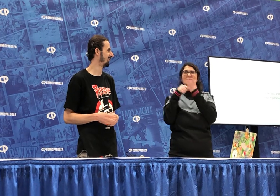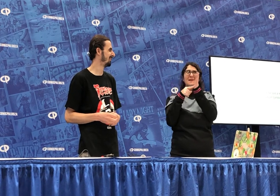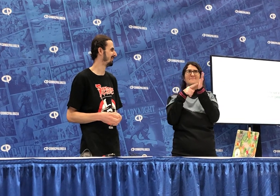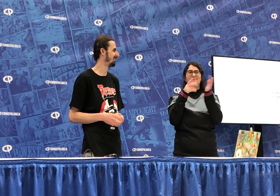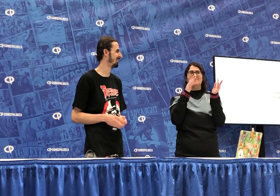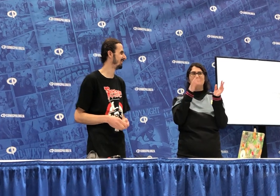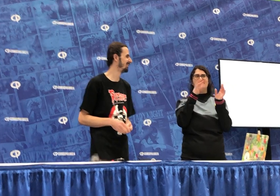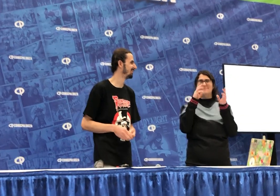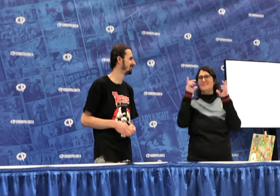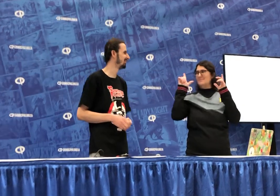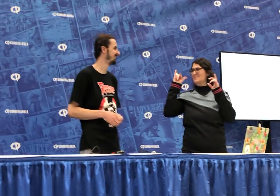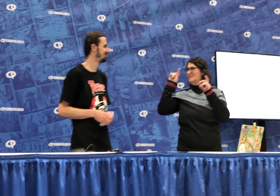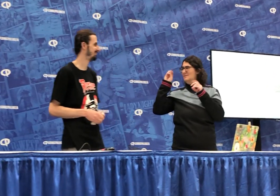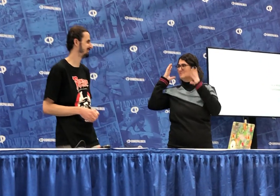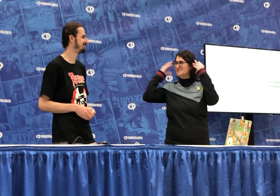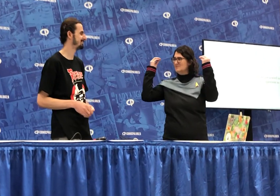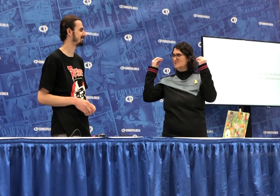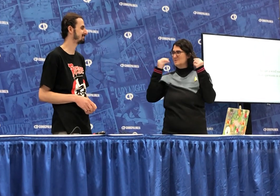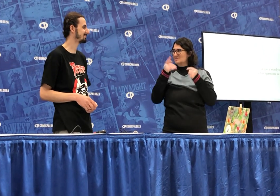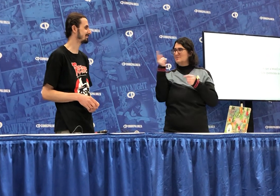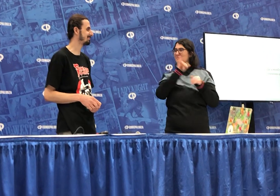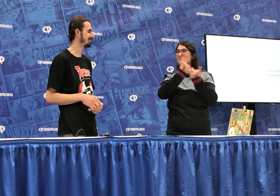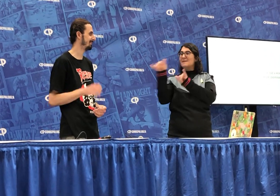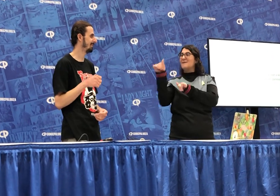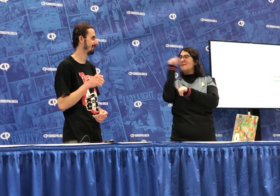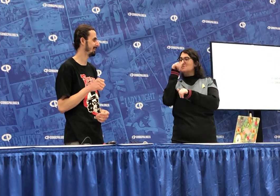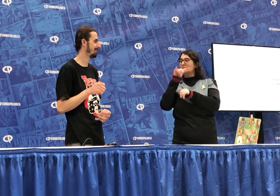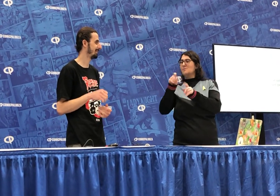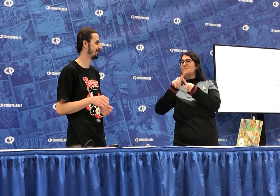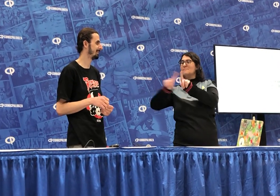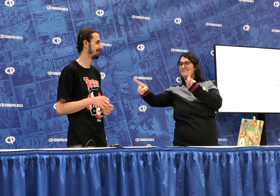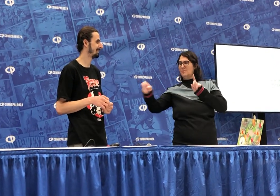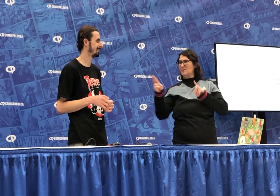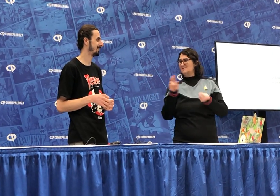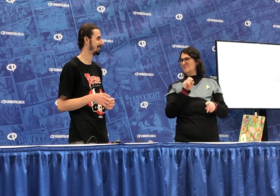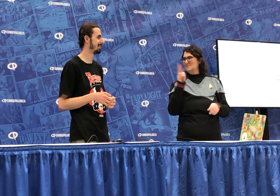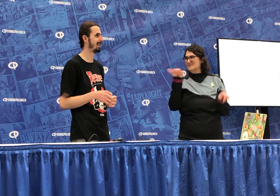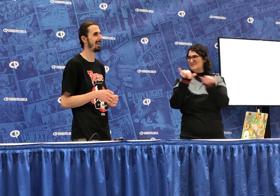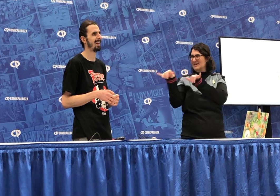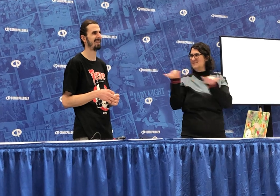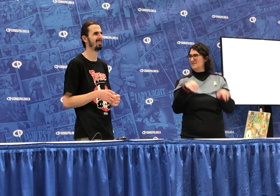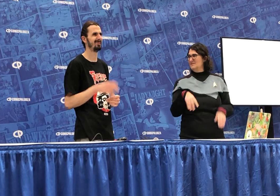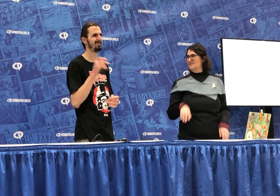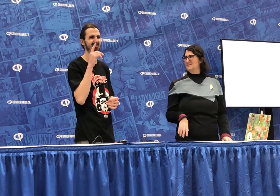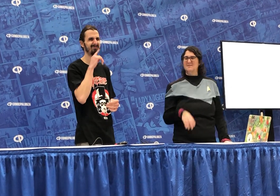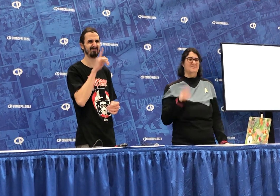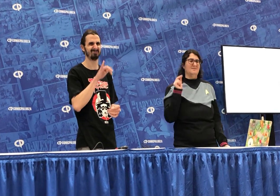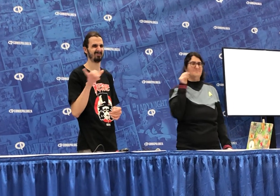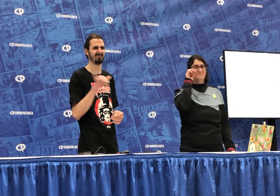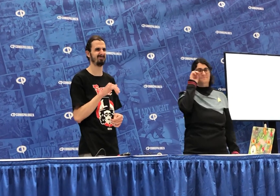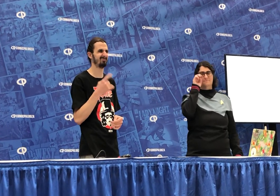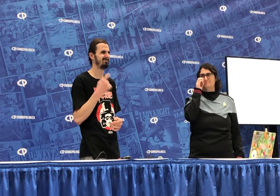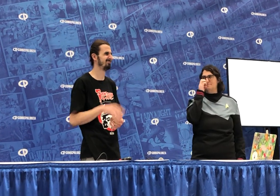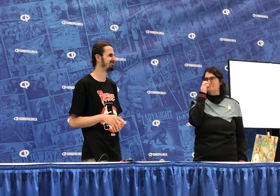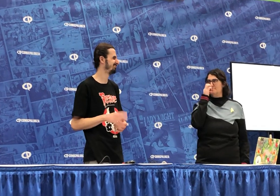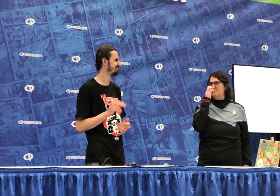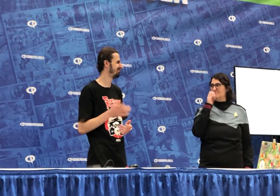Like for example, you have Lilo and Stitch, you have the live action, you have the animated version, so, but I would say that the signs are just the same either